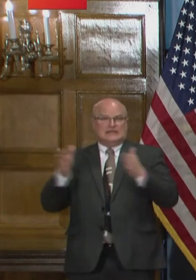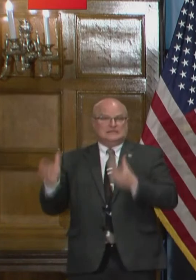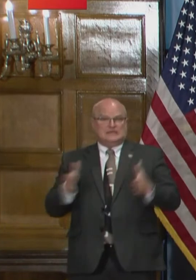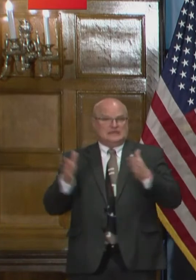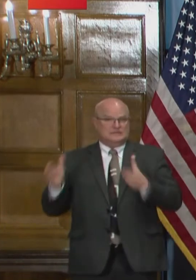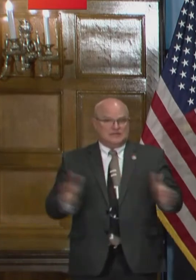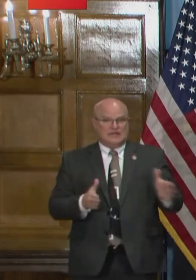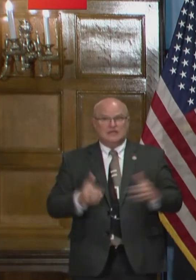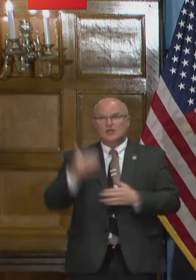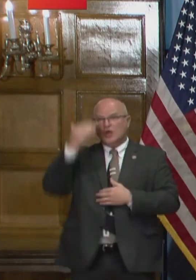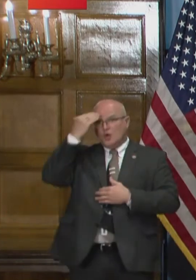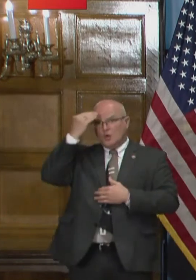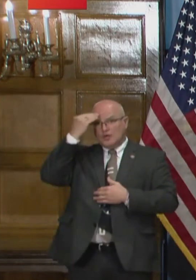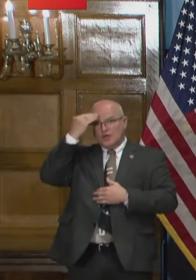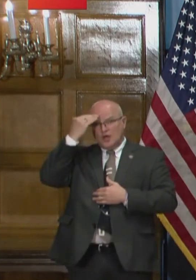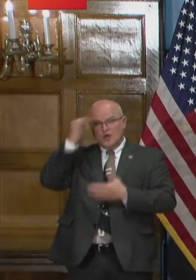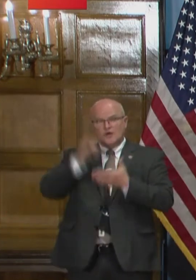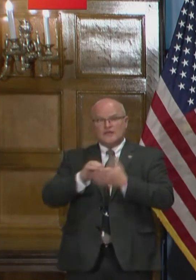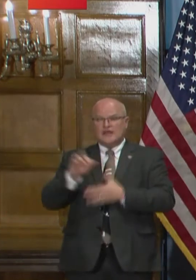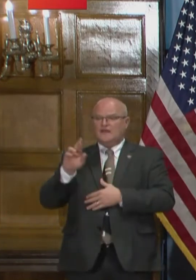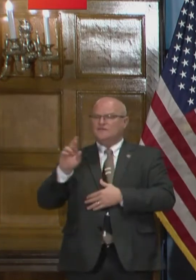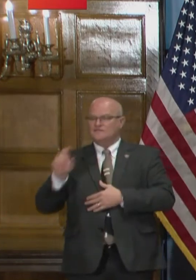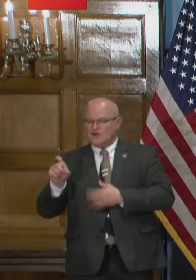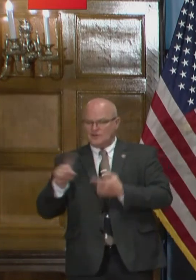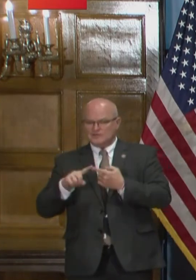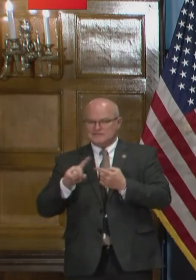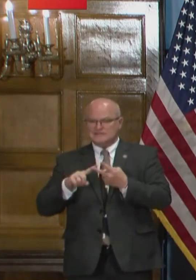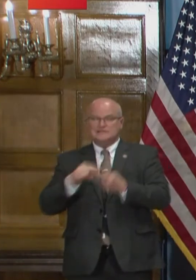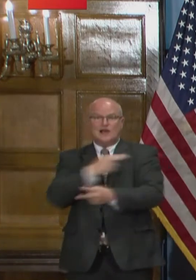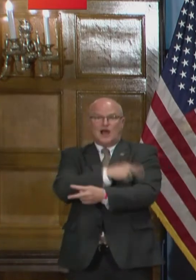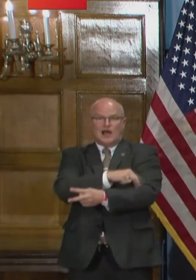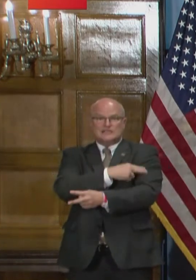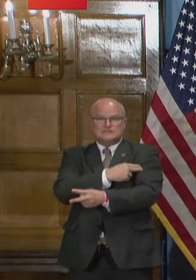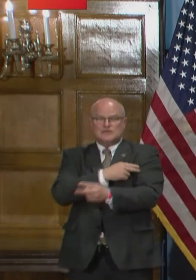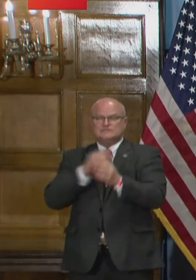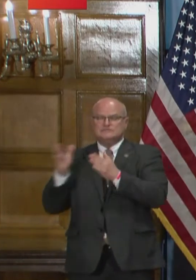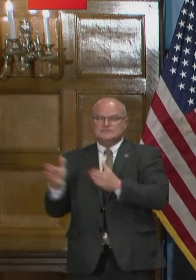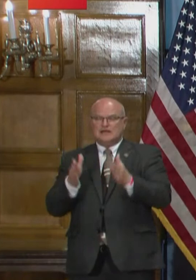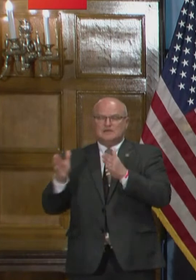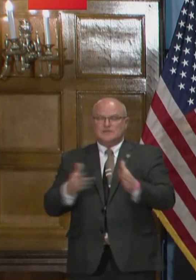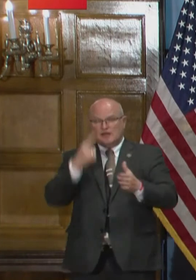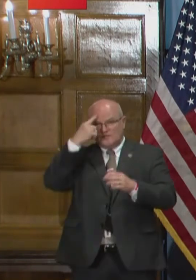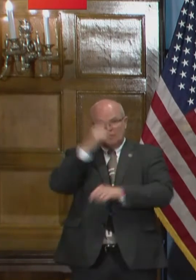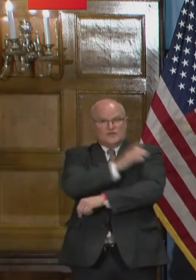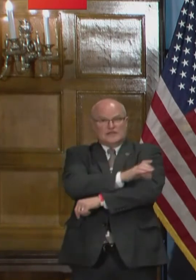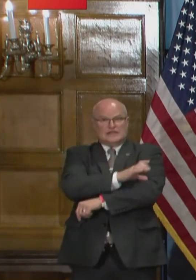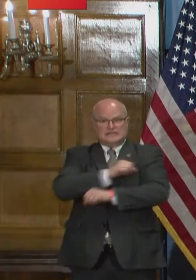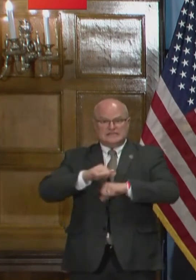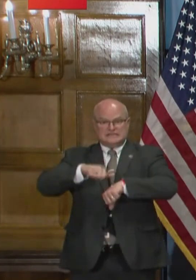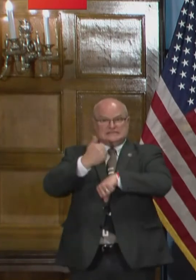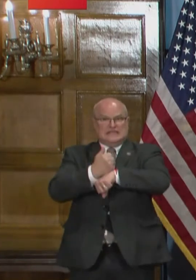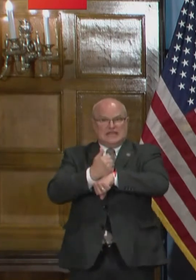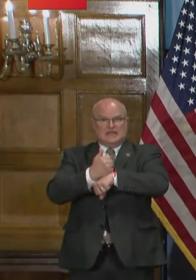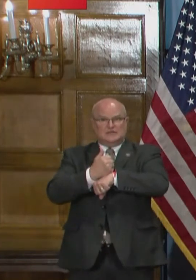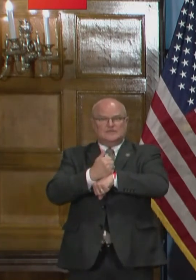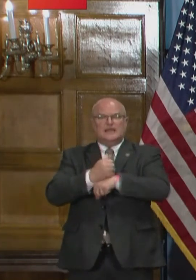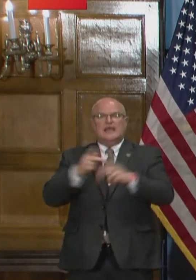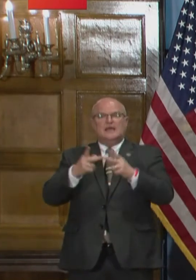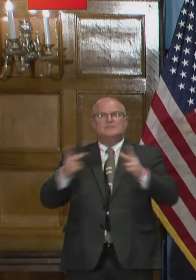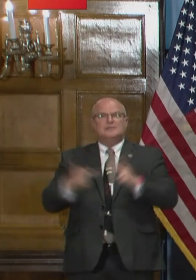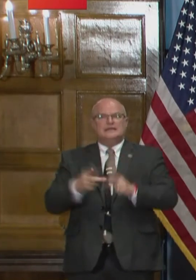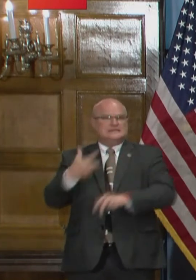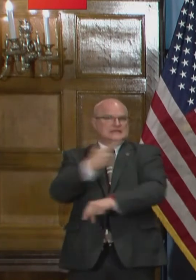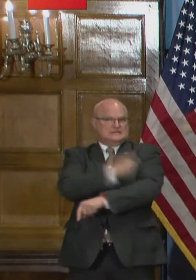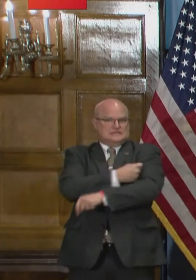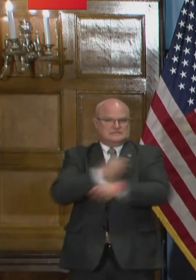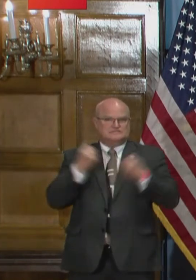the pharmacies, hospitals need to make plans for the clinics that they want to have, the mass distribution points, how they